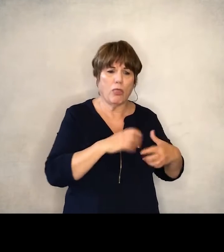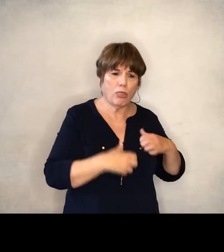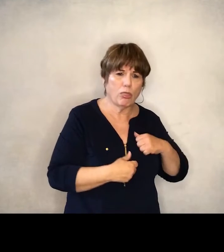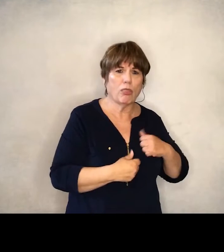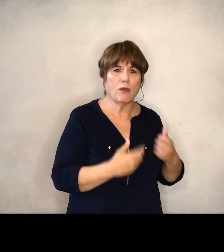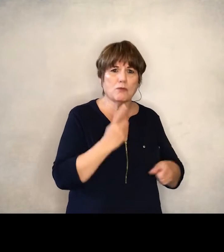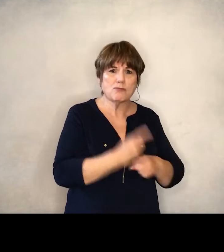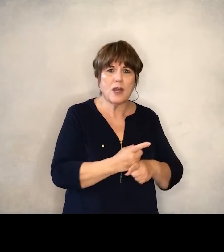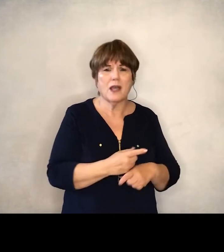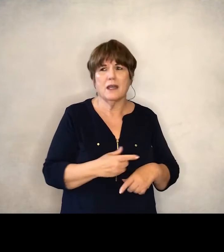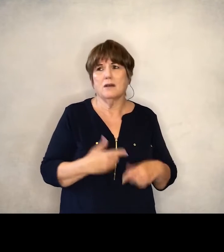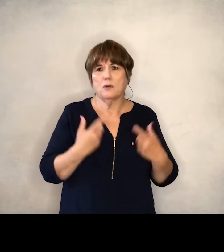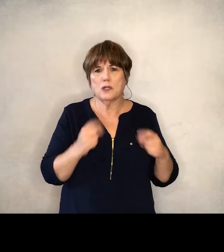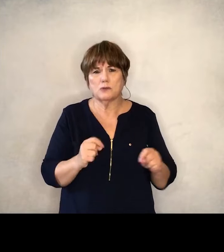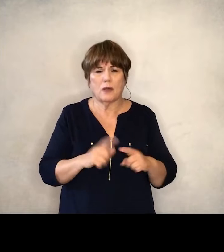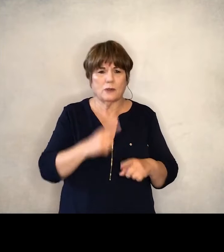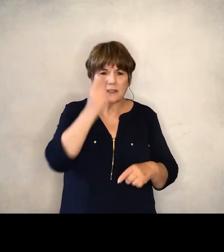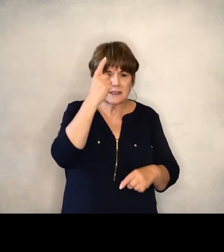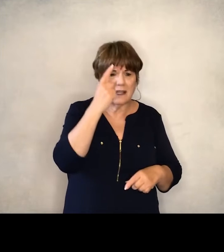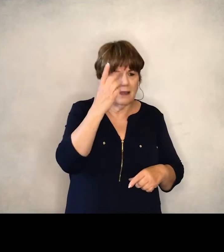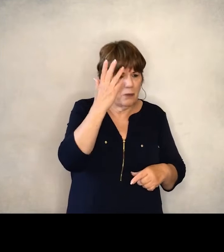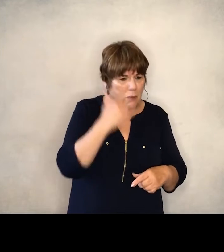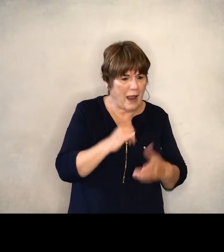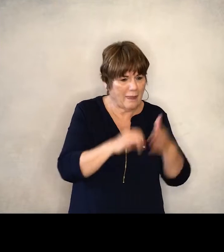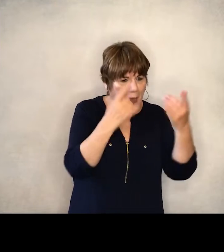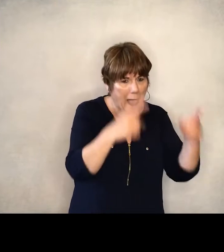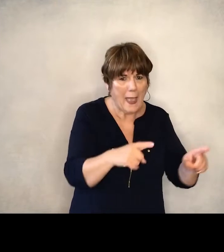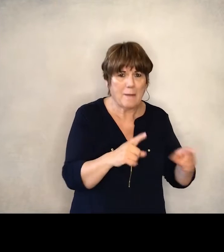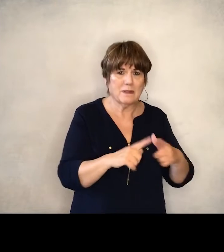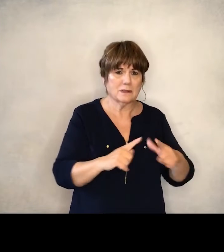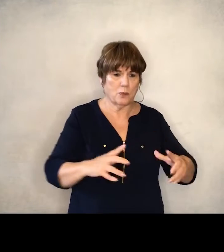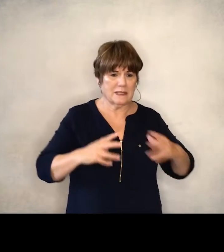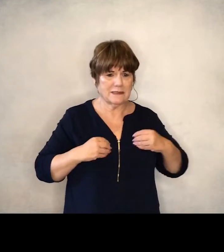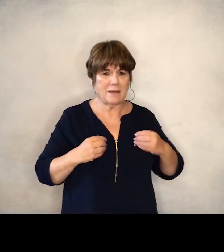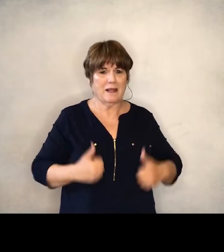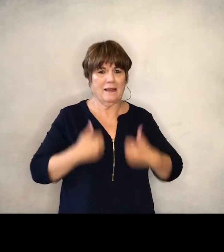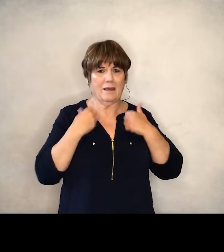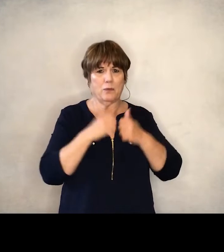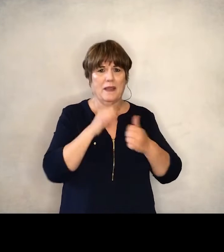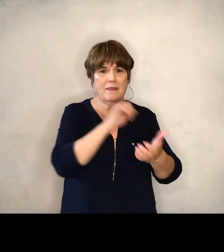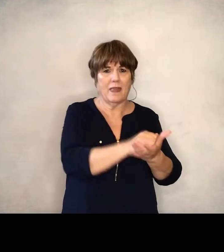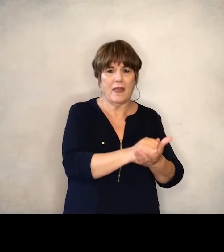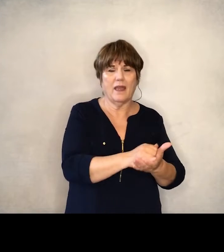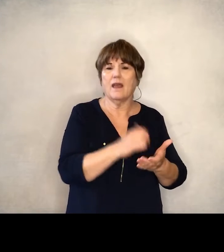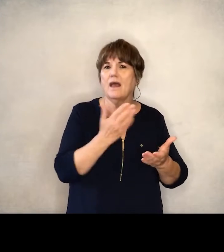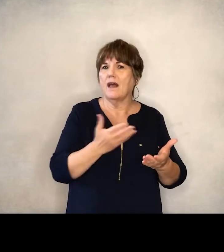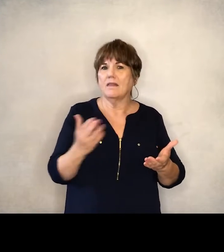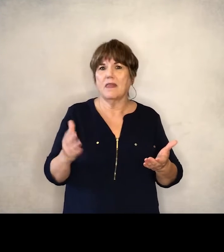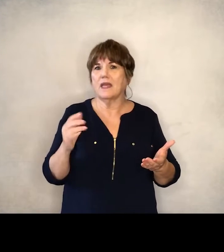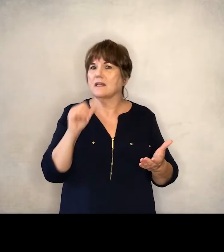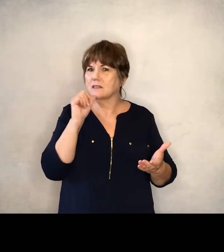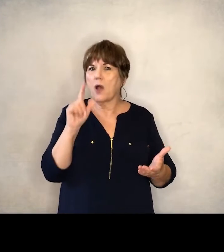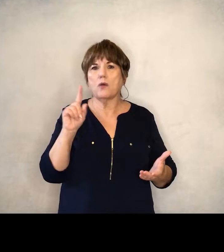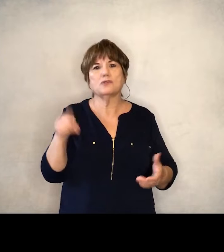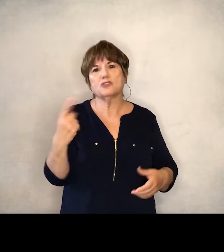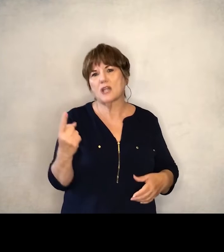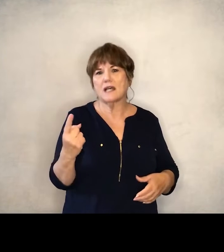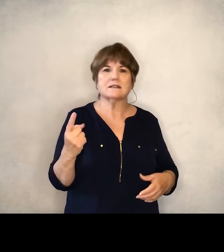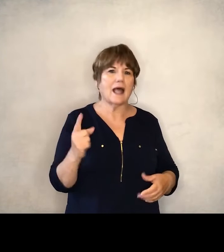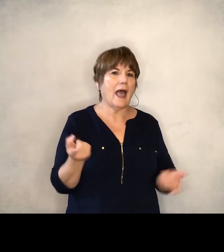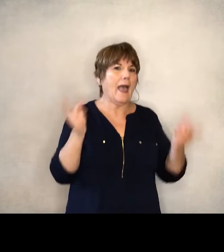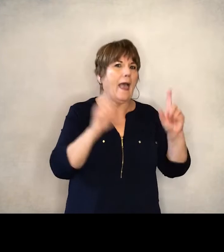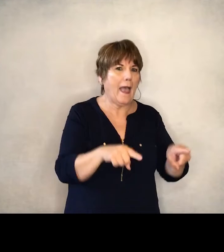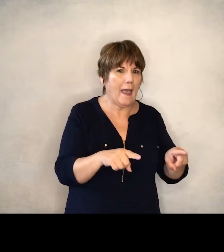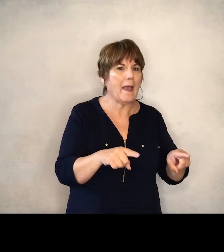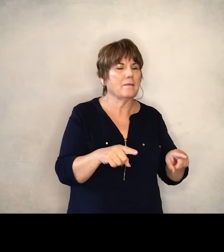what's happened, to justify it, so we can live with it. Things don't just happen, we say. It's done for a